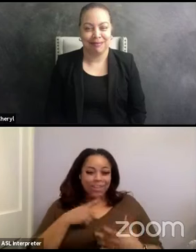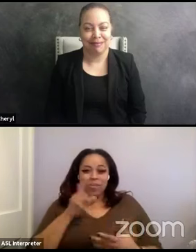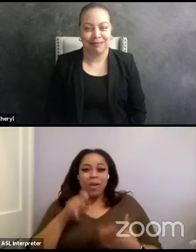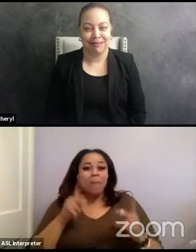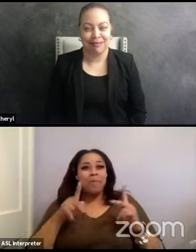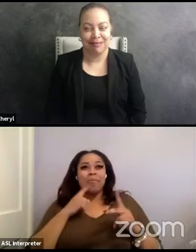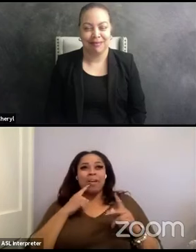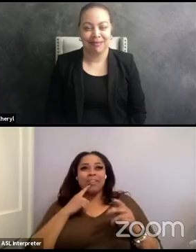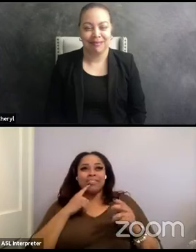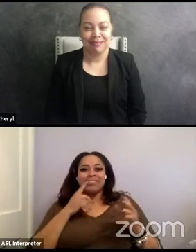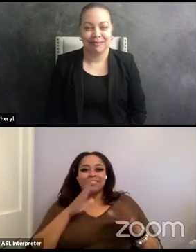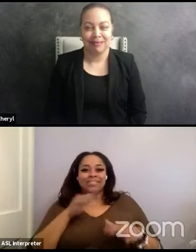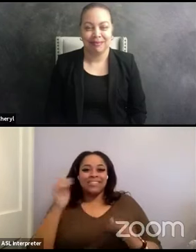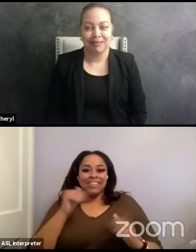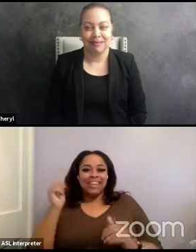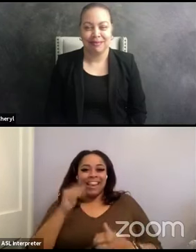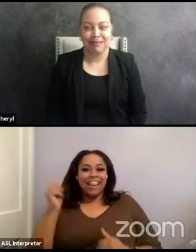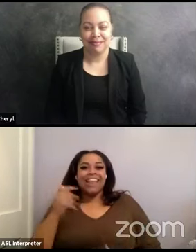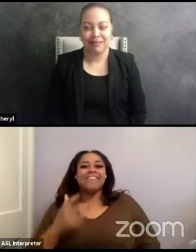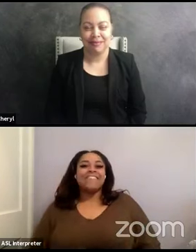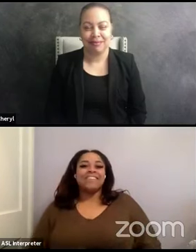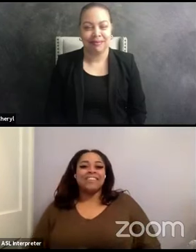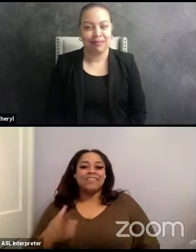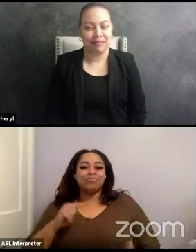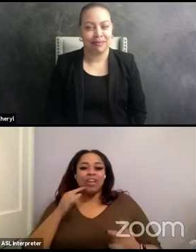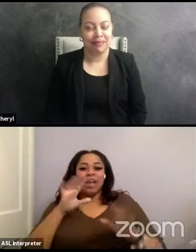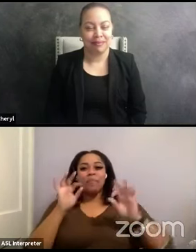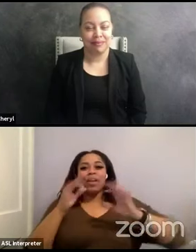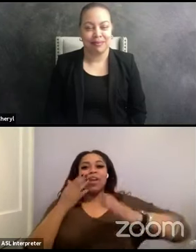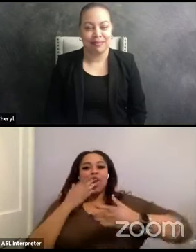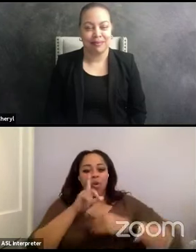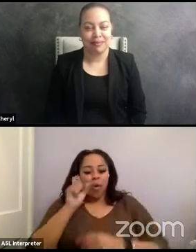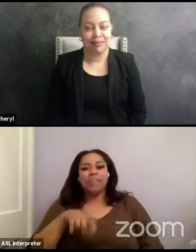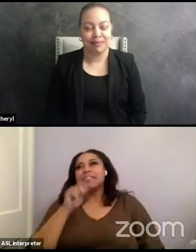are leaving in the audience, and I'm trying to select good ones.